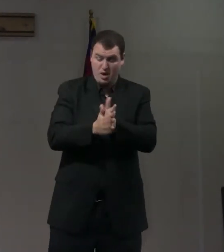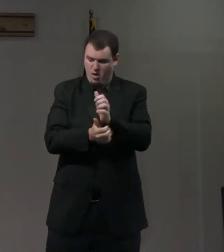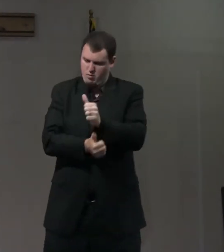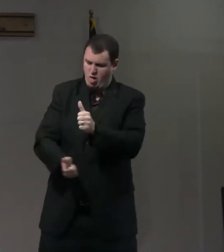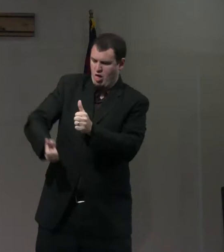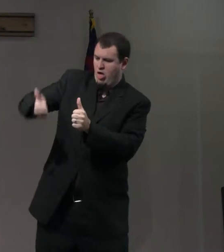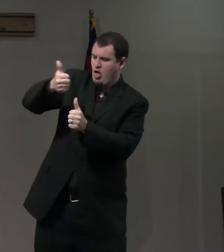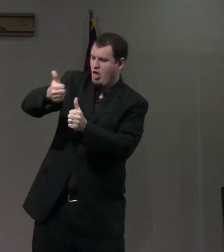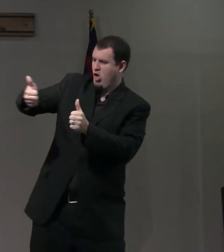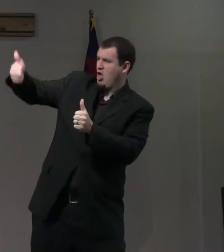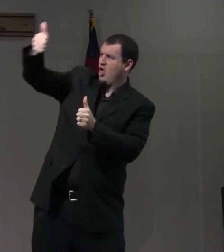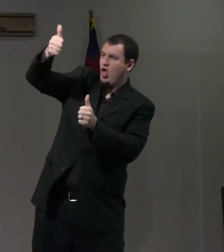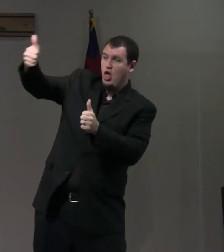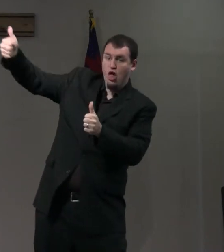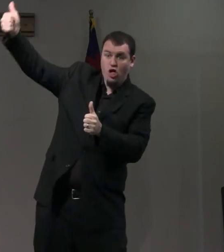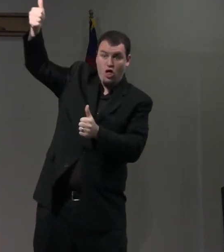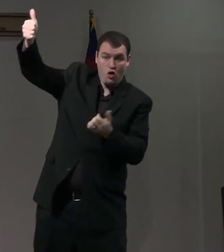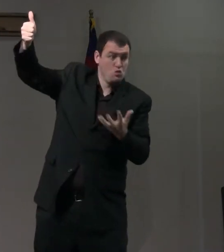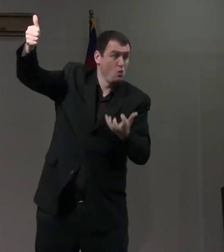If you want to become great,